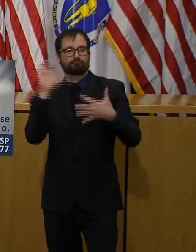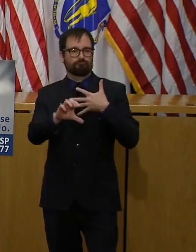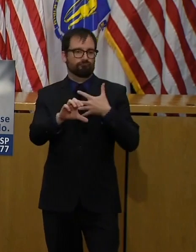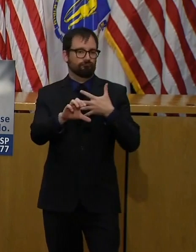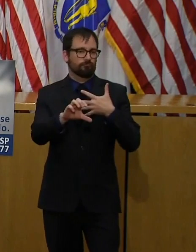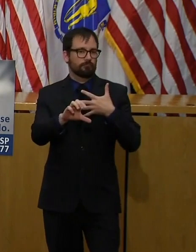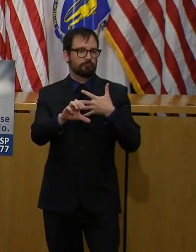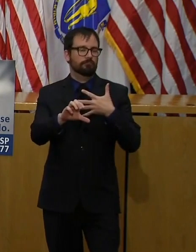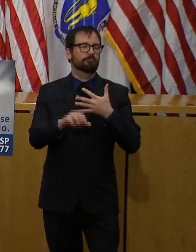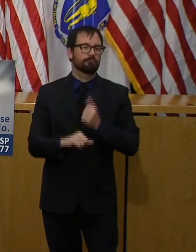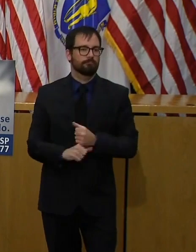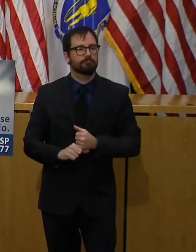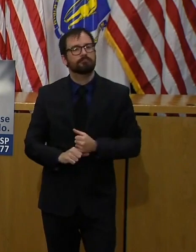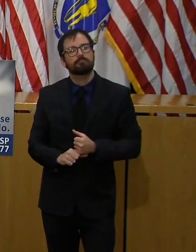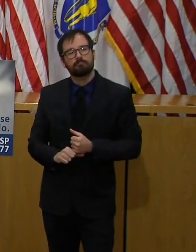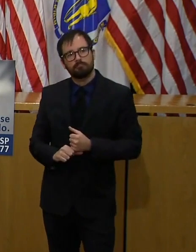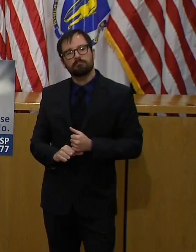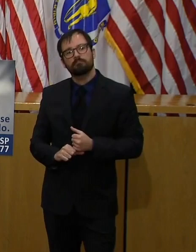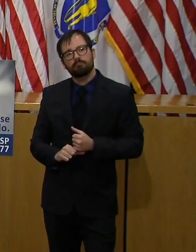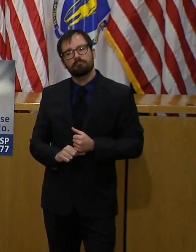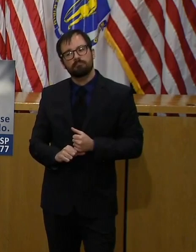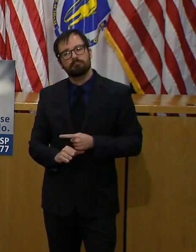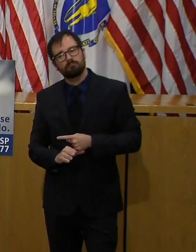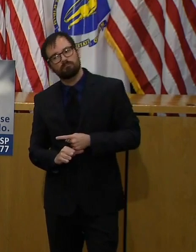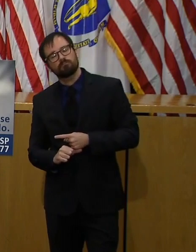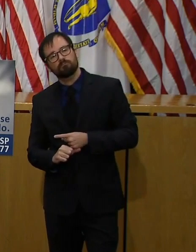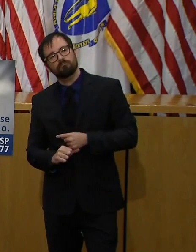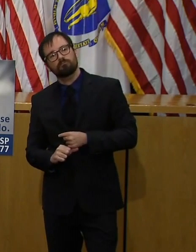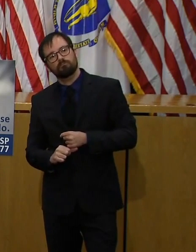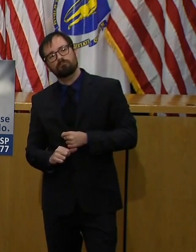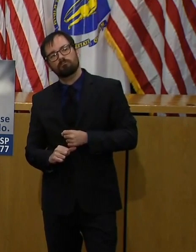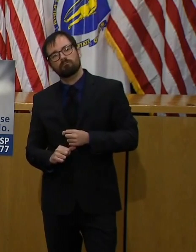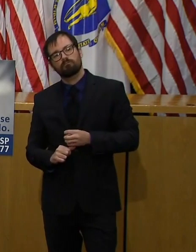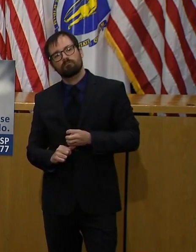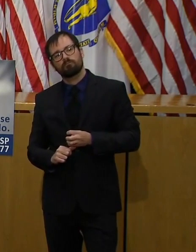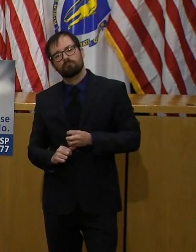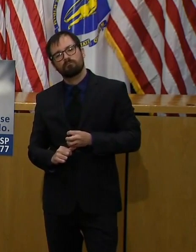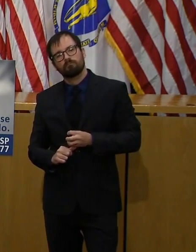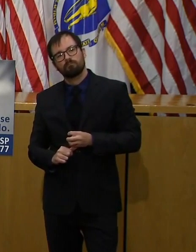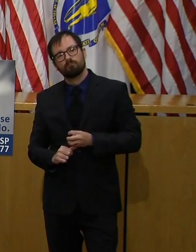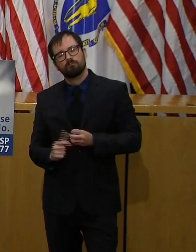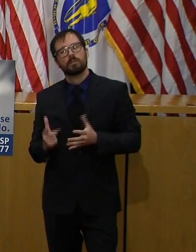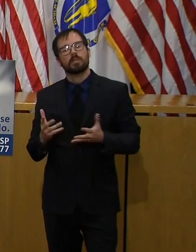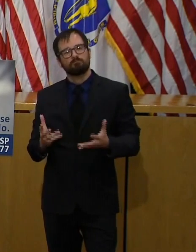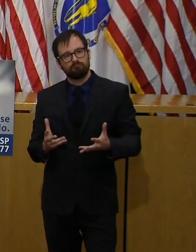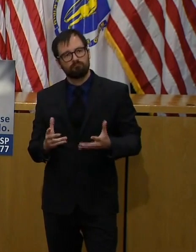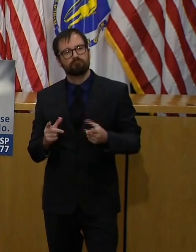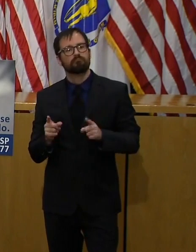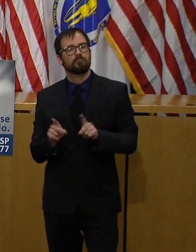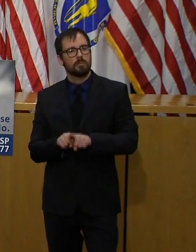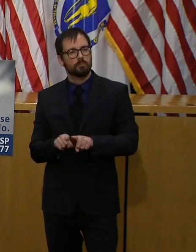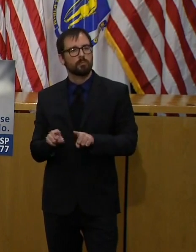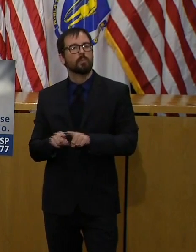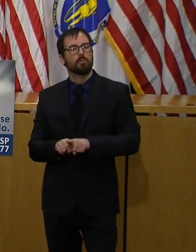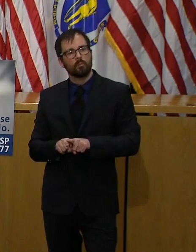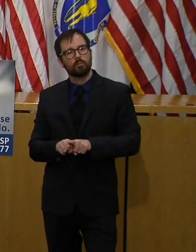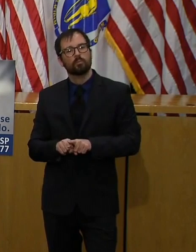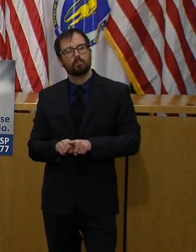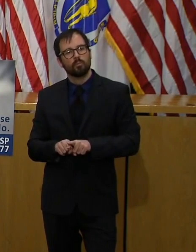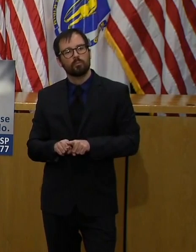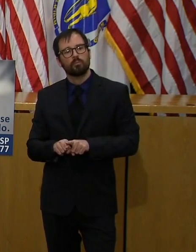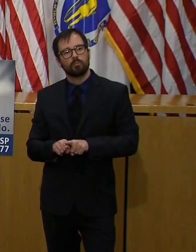2 groups and that they have sufficient staffing. So we have brought in Paul Valentine's group, who is a crisis management